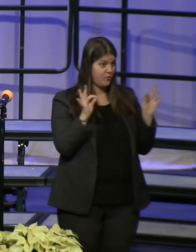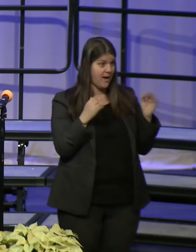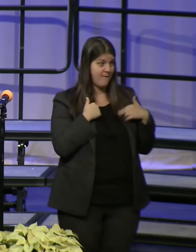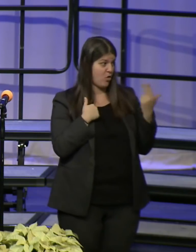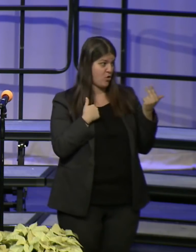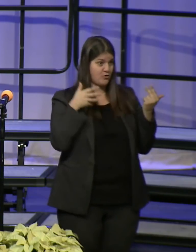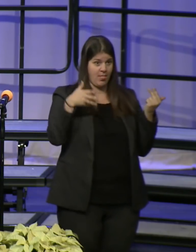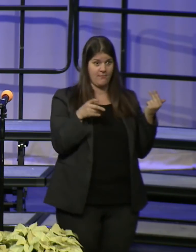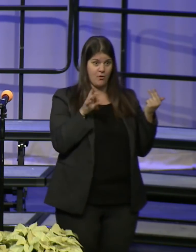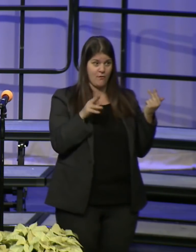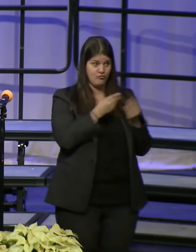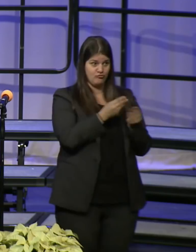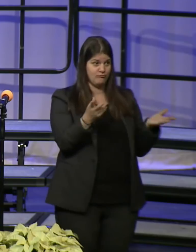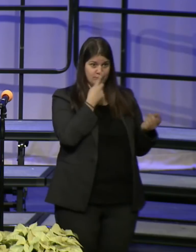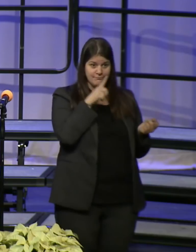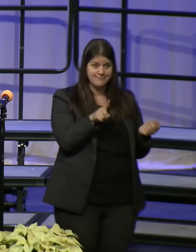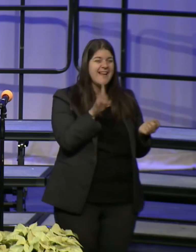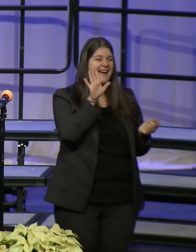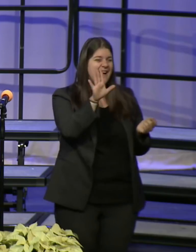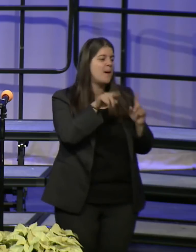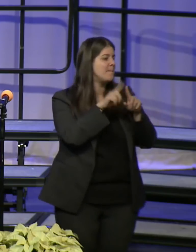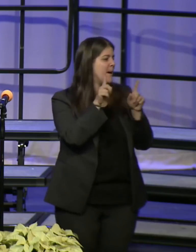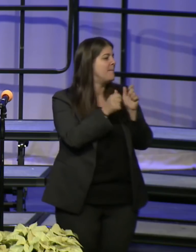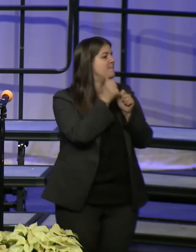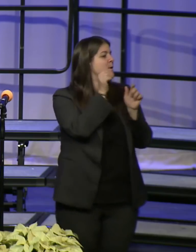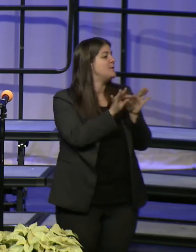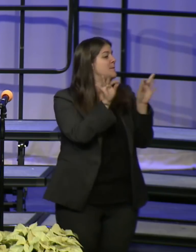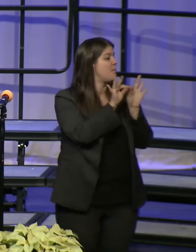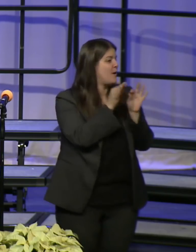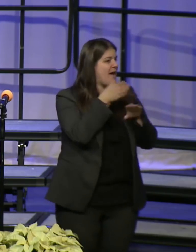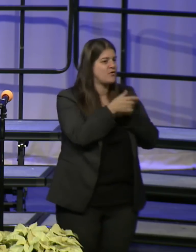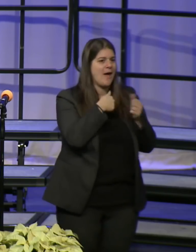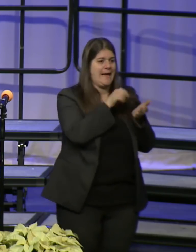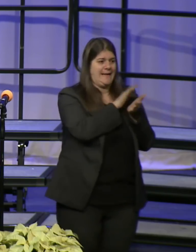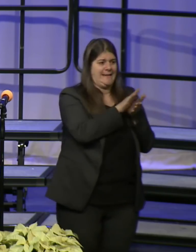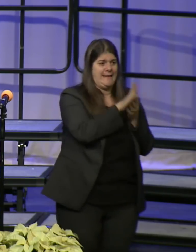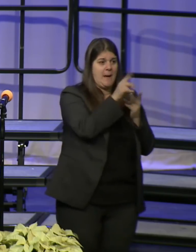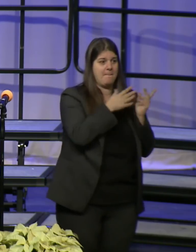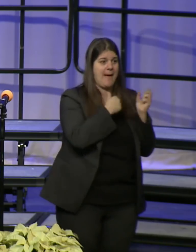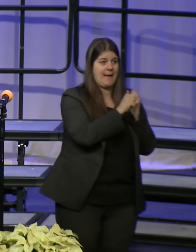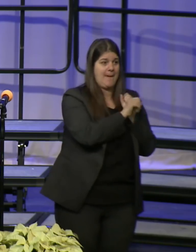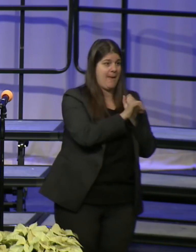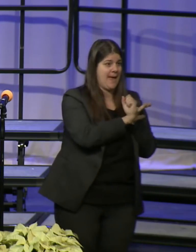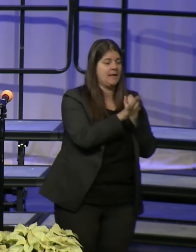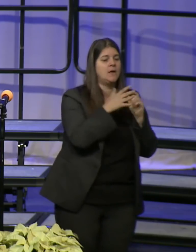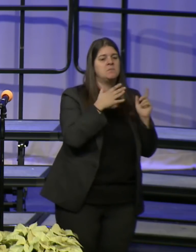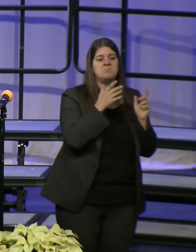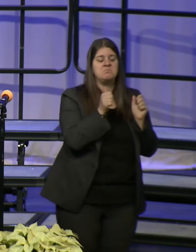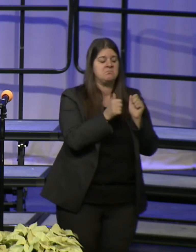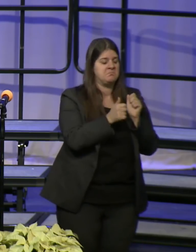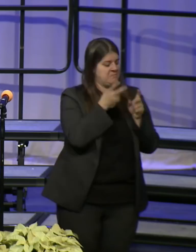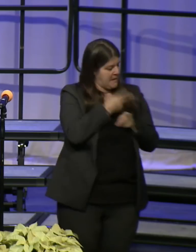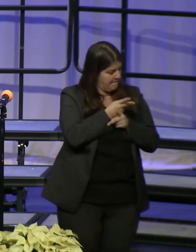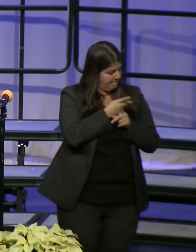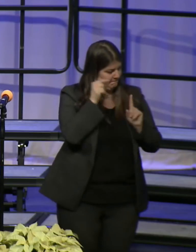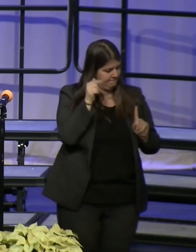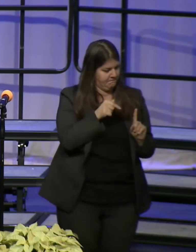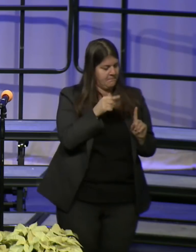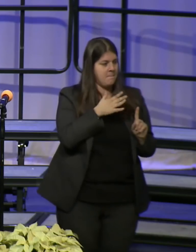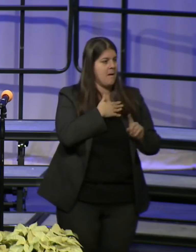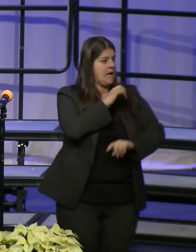But the most important thing that I will never put away is the energy,